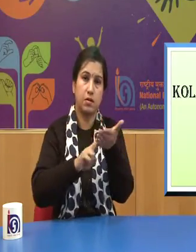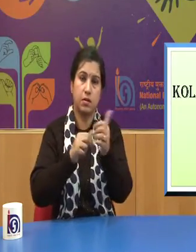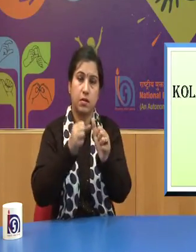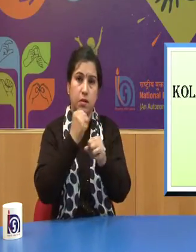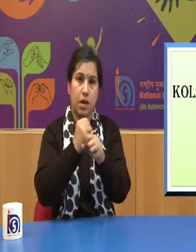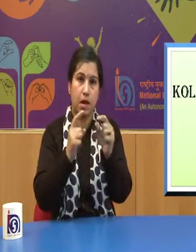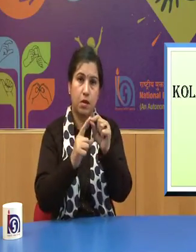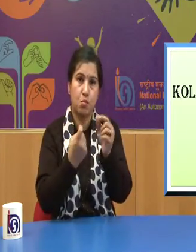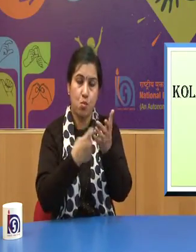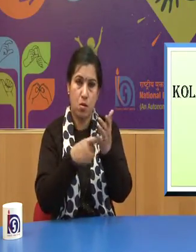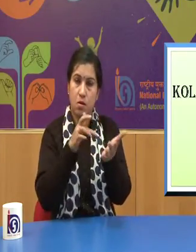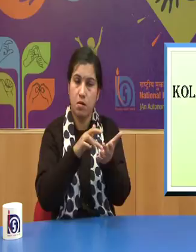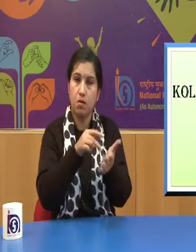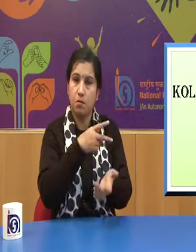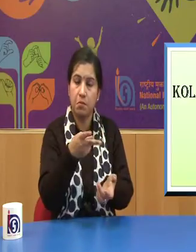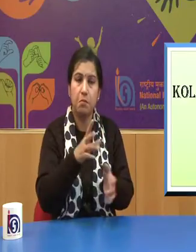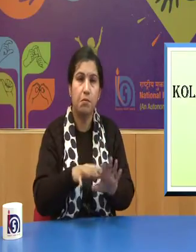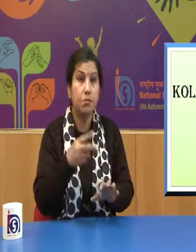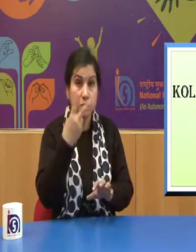Learners, can you locate it on the map of India?